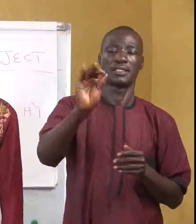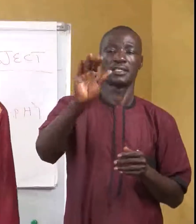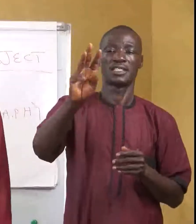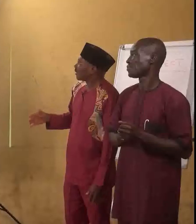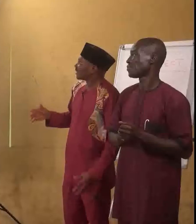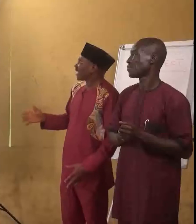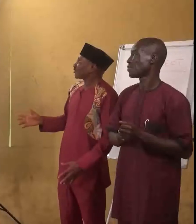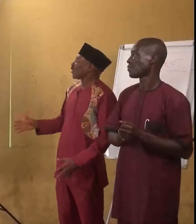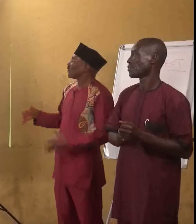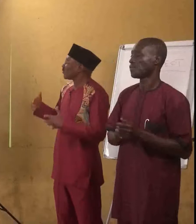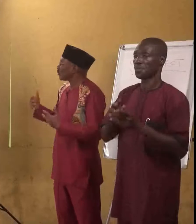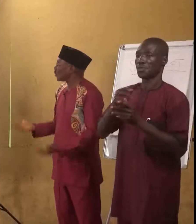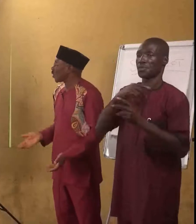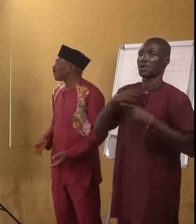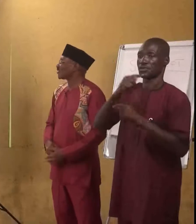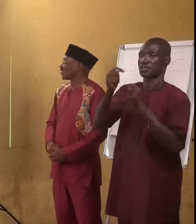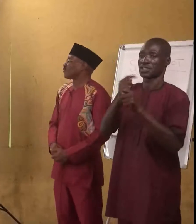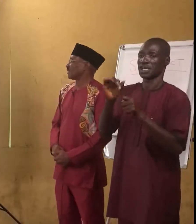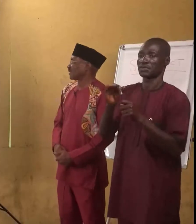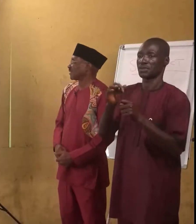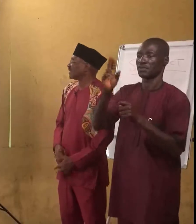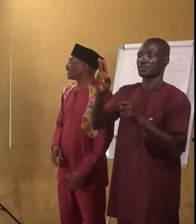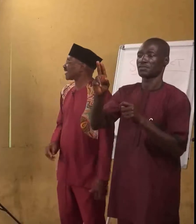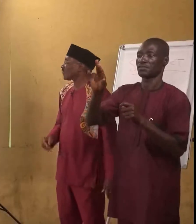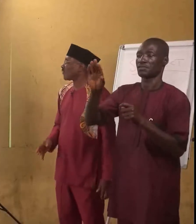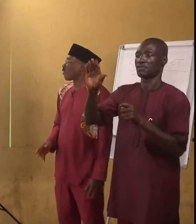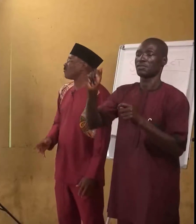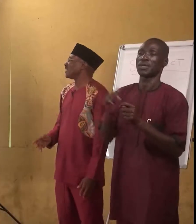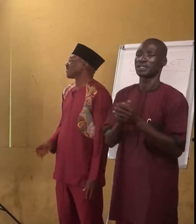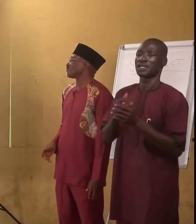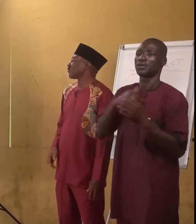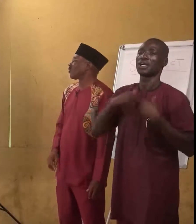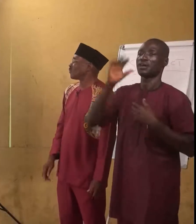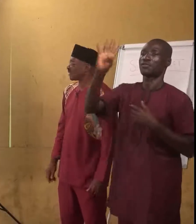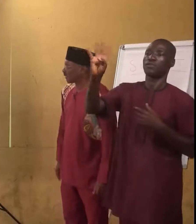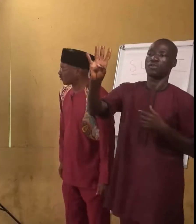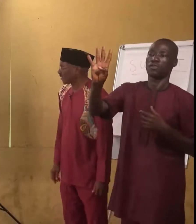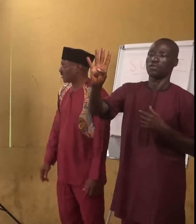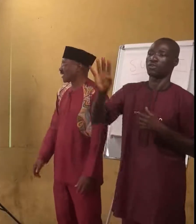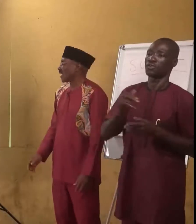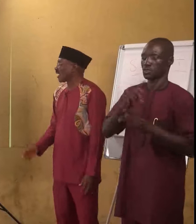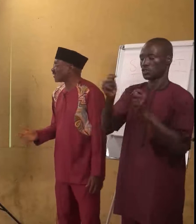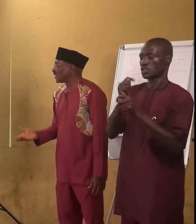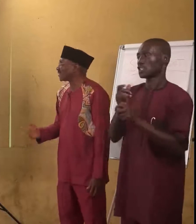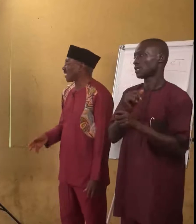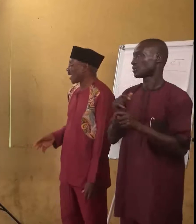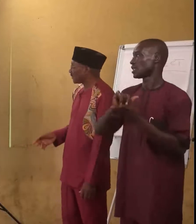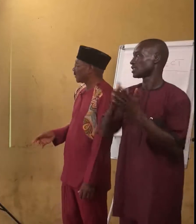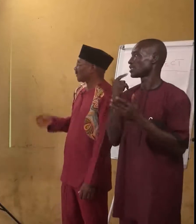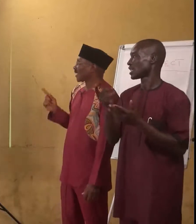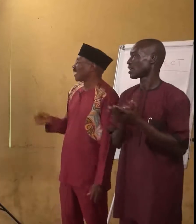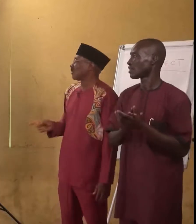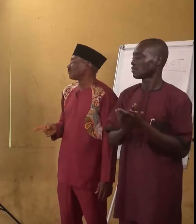languages. Types of urban settlement. There are 4 main types of urban settlement, and these